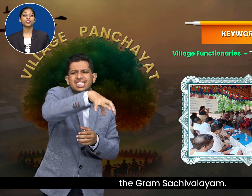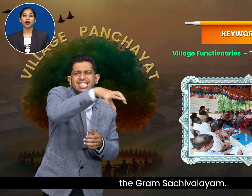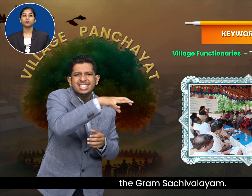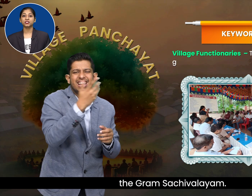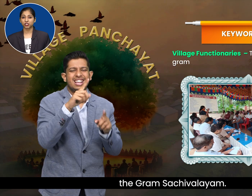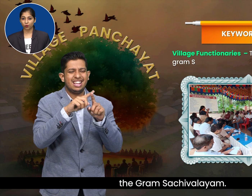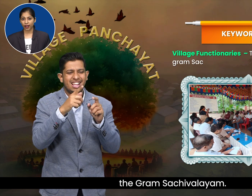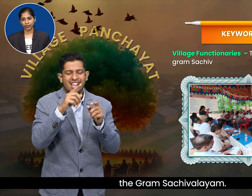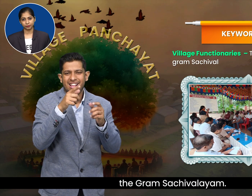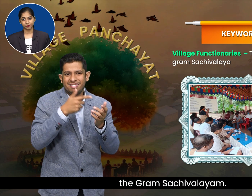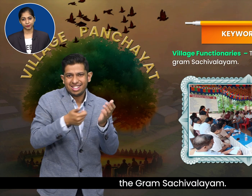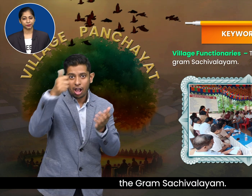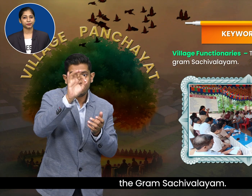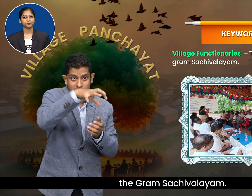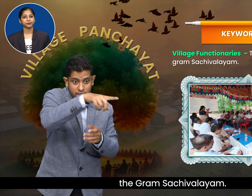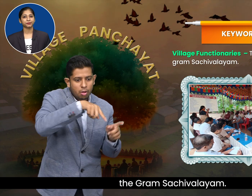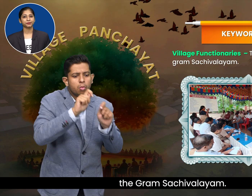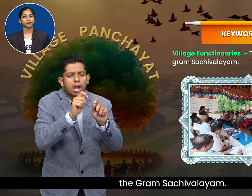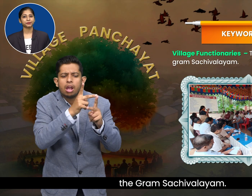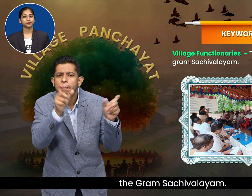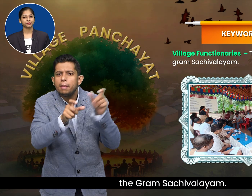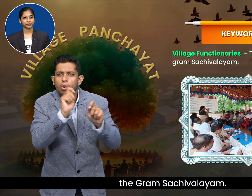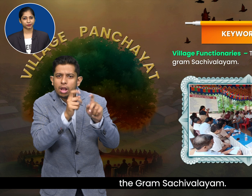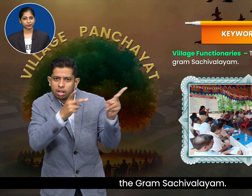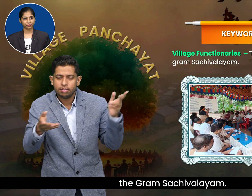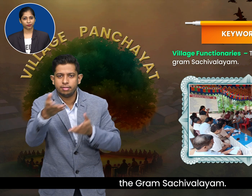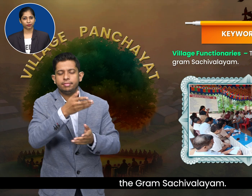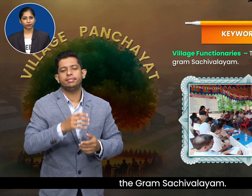employees in the Gram Sachivalayam.